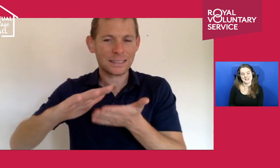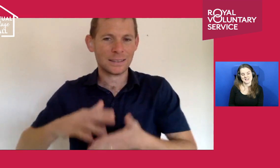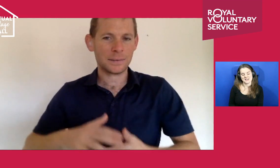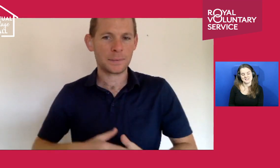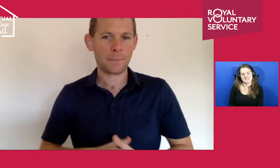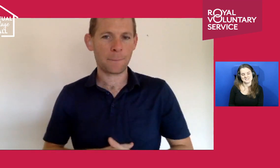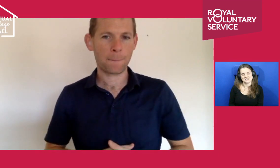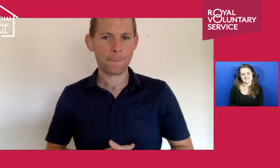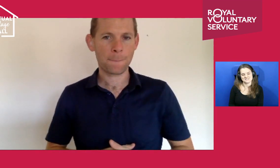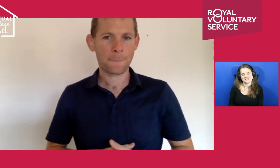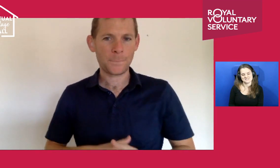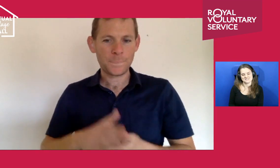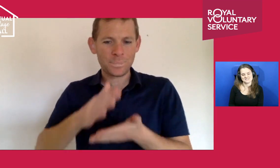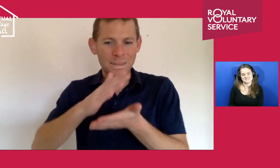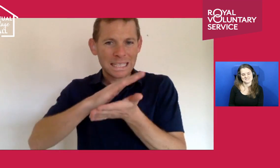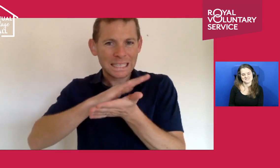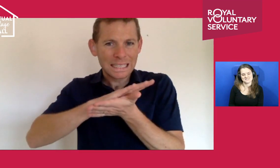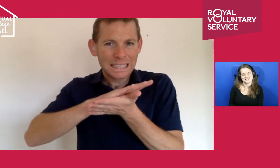Clean.